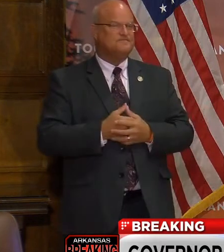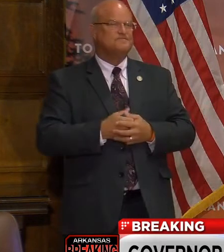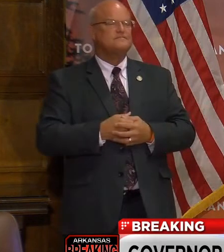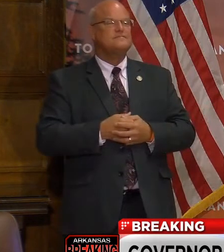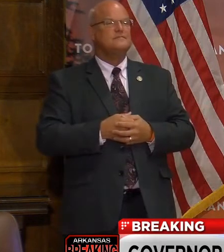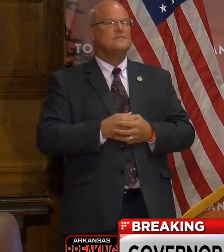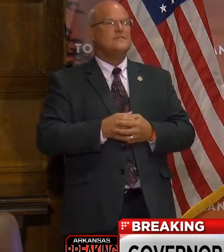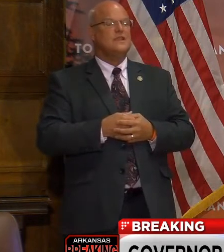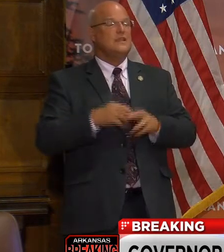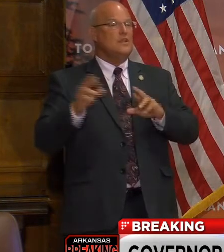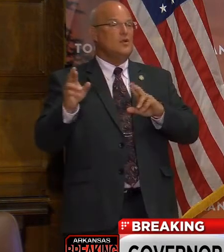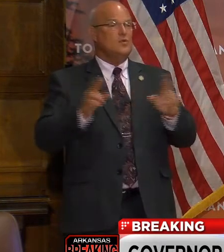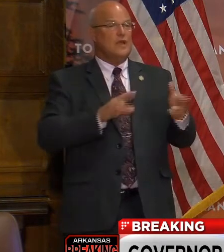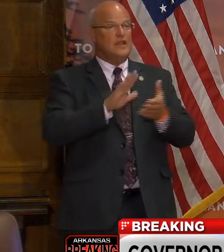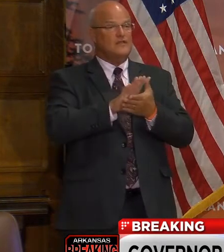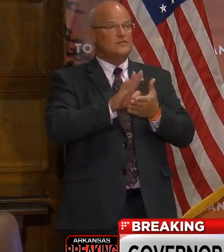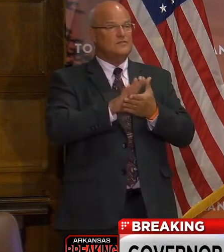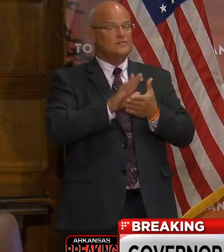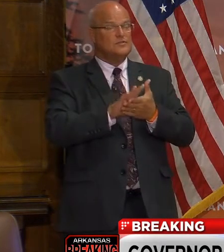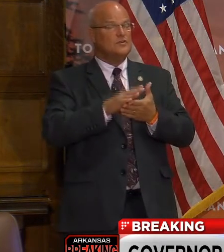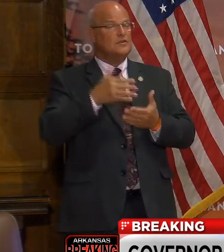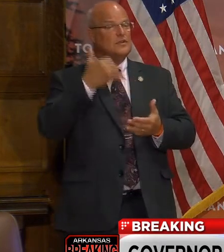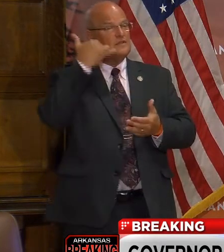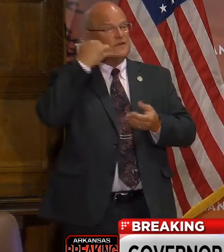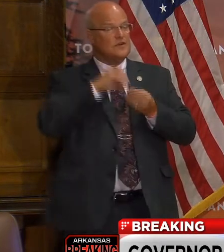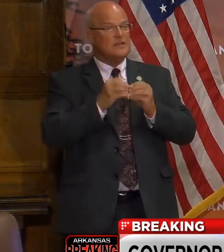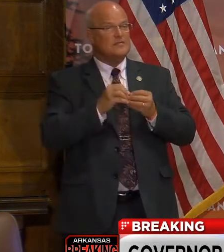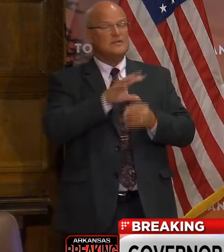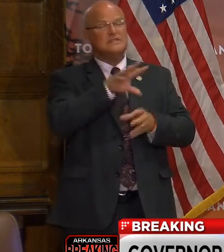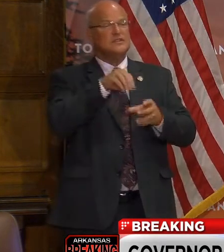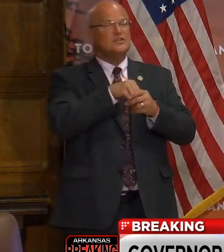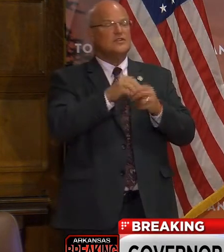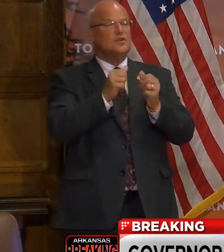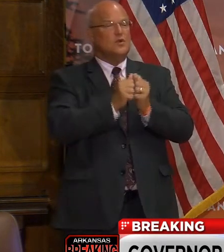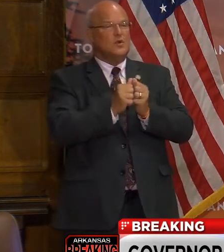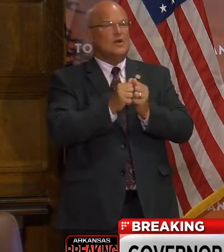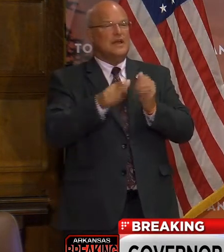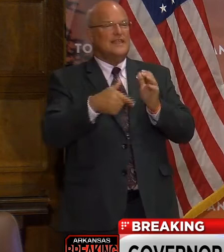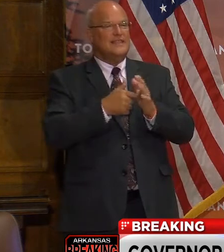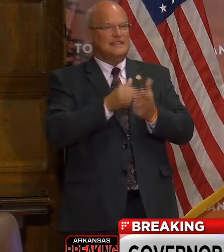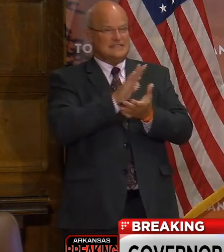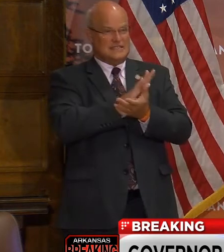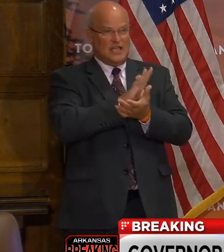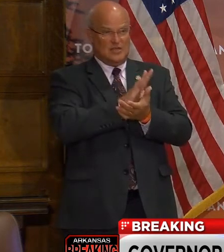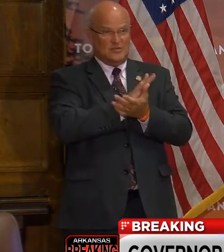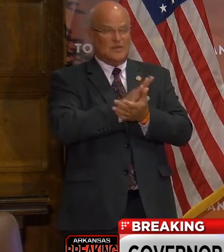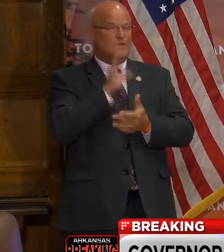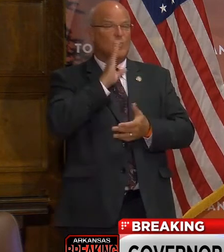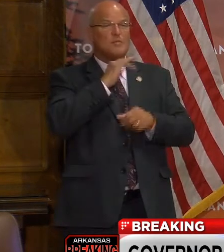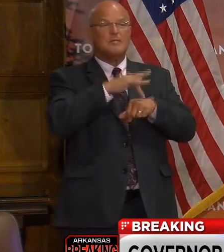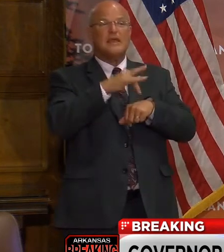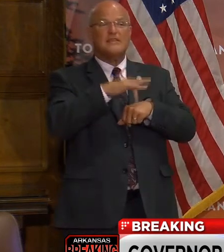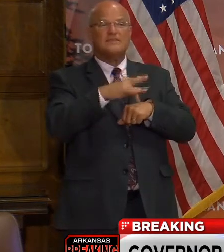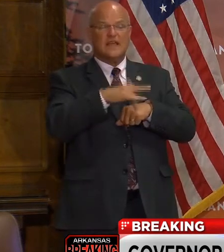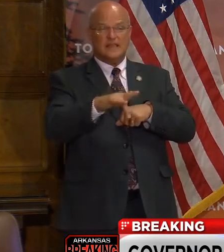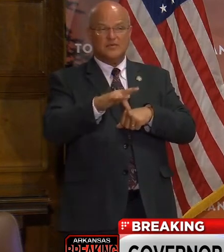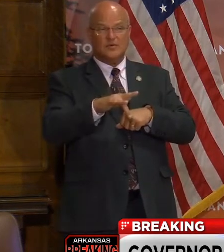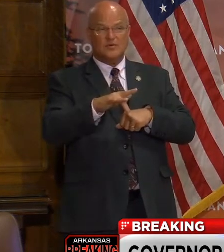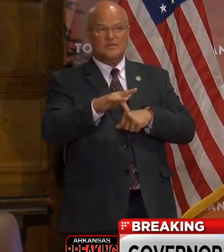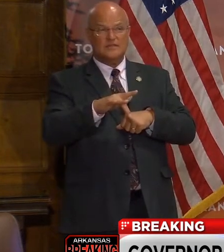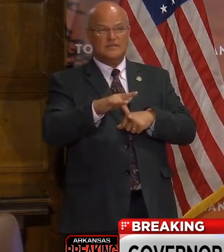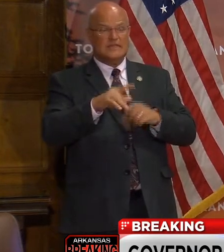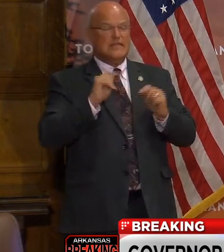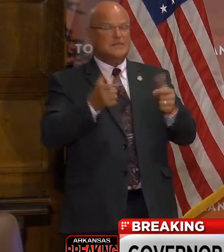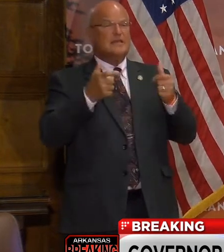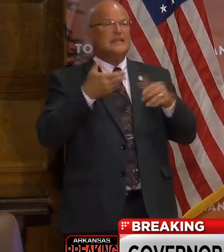That Ready for School Resource Helpline is included in this document, and it will be made available